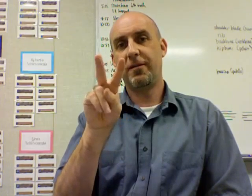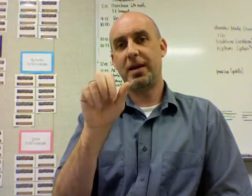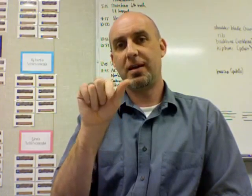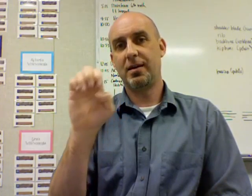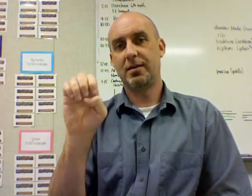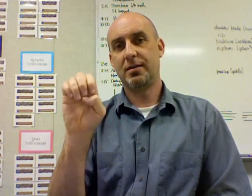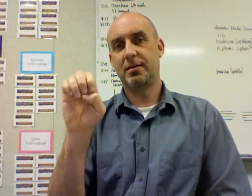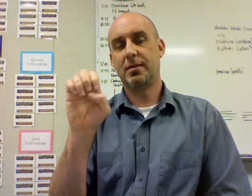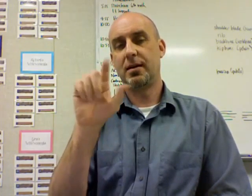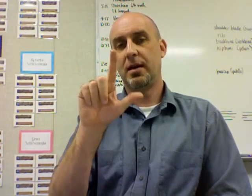larva.